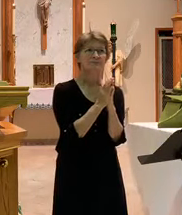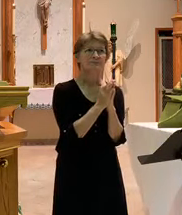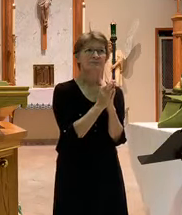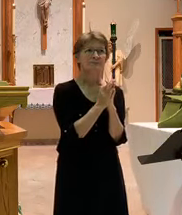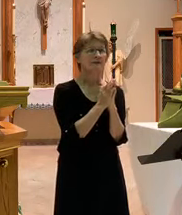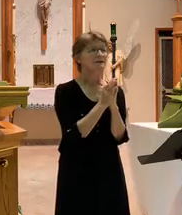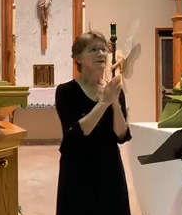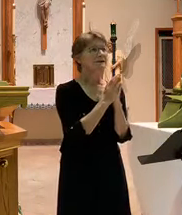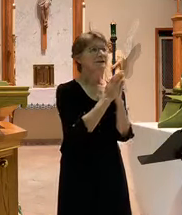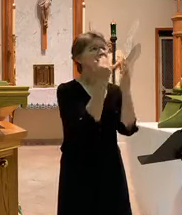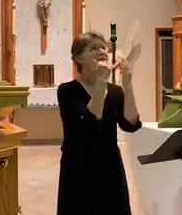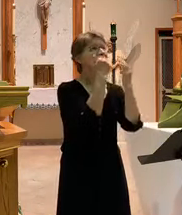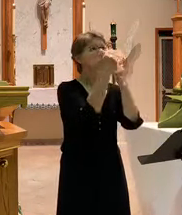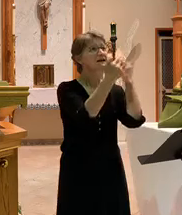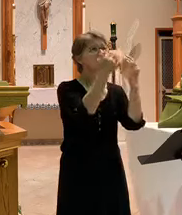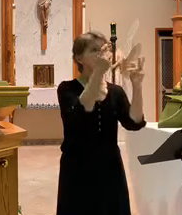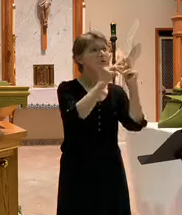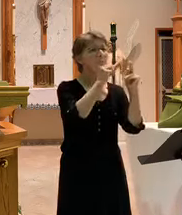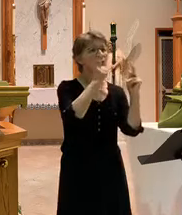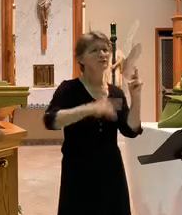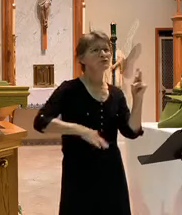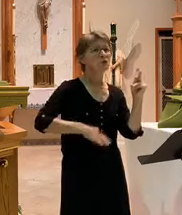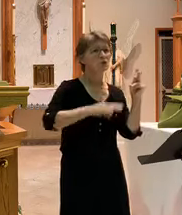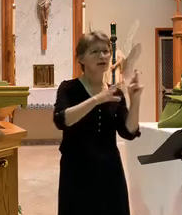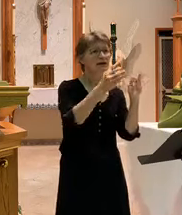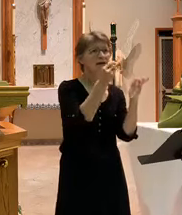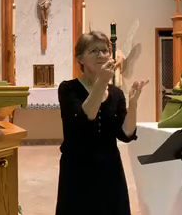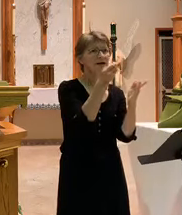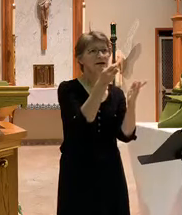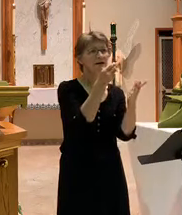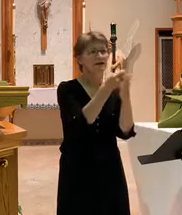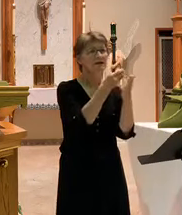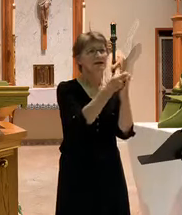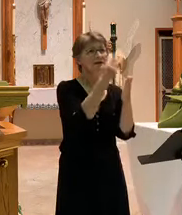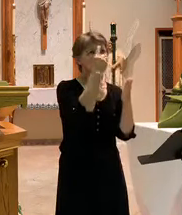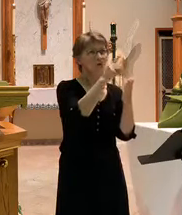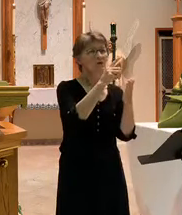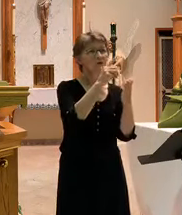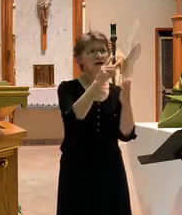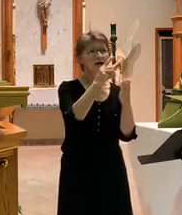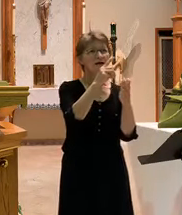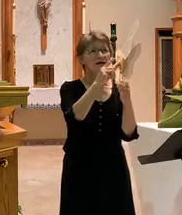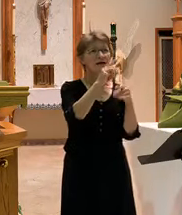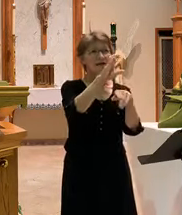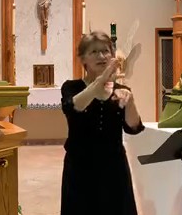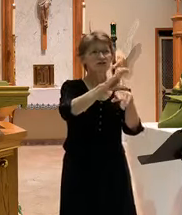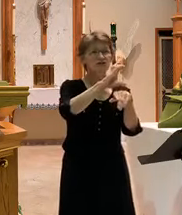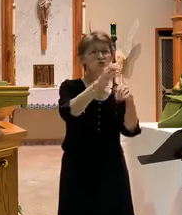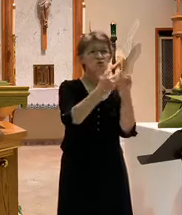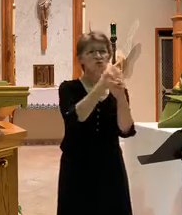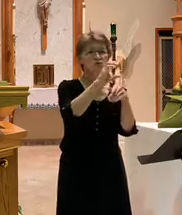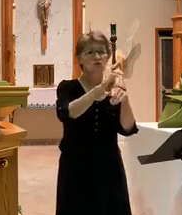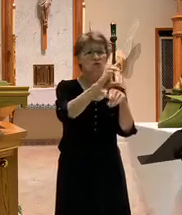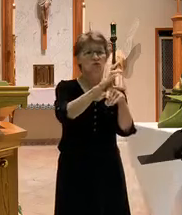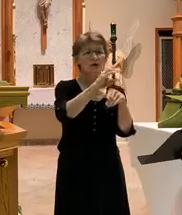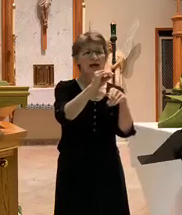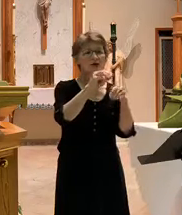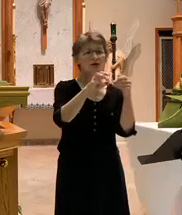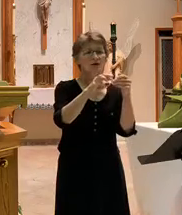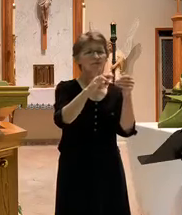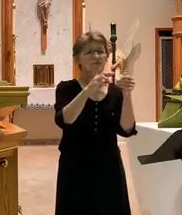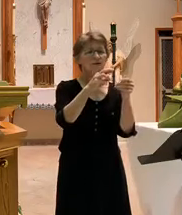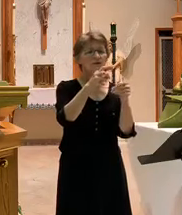In thanksgiving for those who have donated to the St. Mary's Chapel and Learning Resource Center addition to our St.